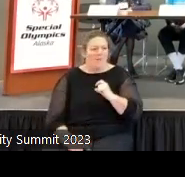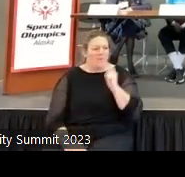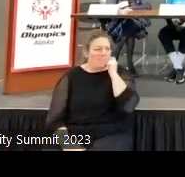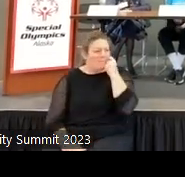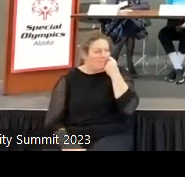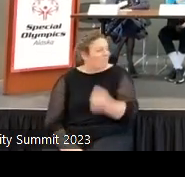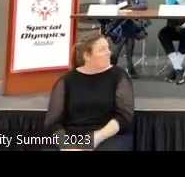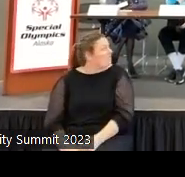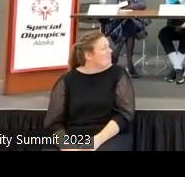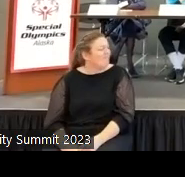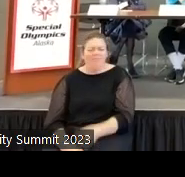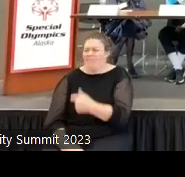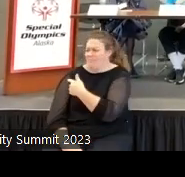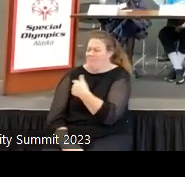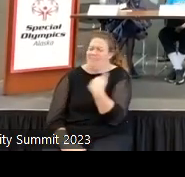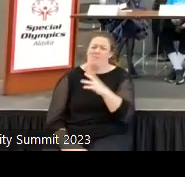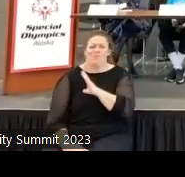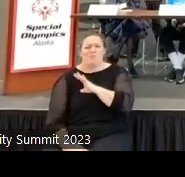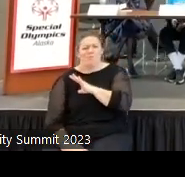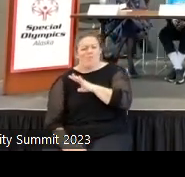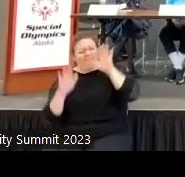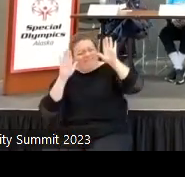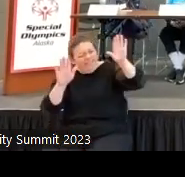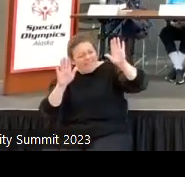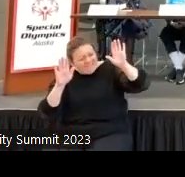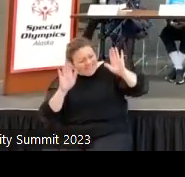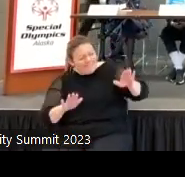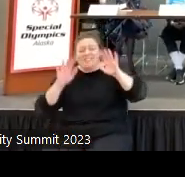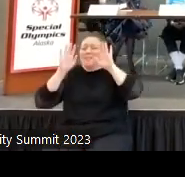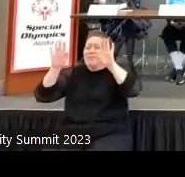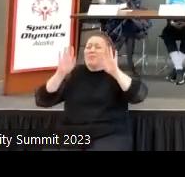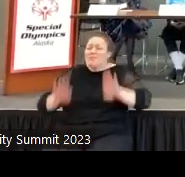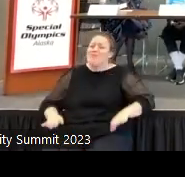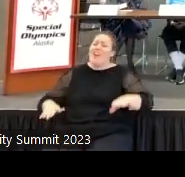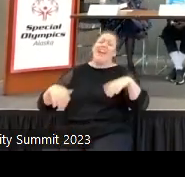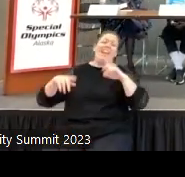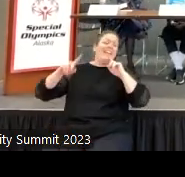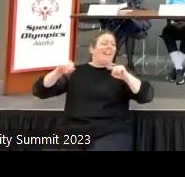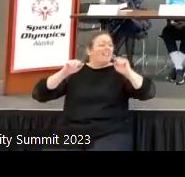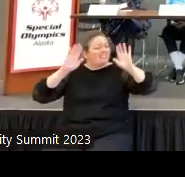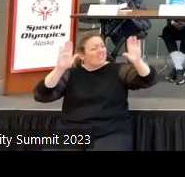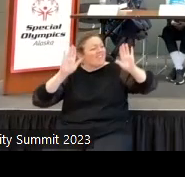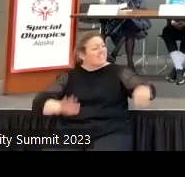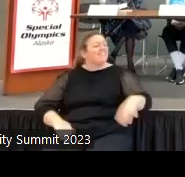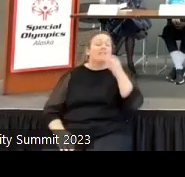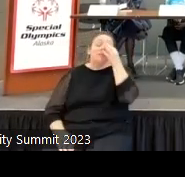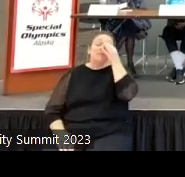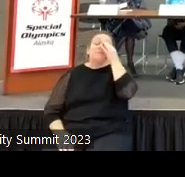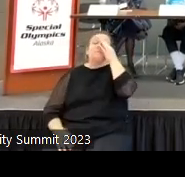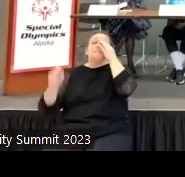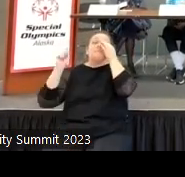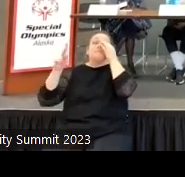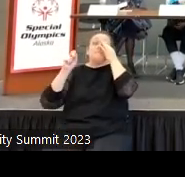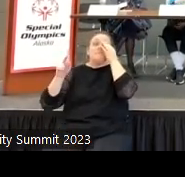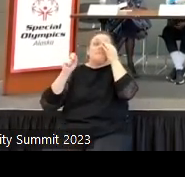Wow, that was excellent. Thank you. Great answers to these questions, panelists. Okay, I got everyone for